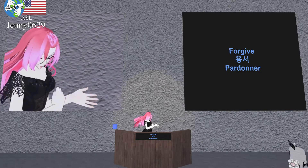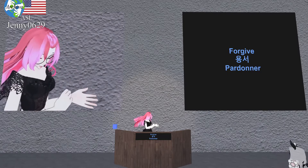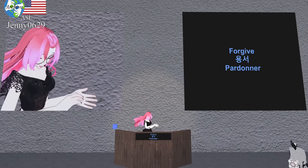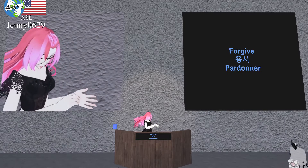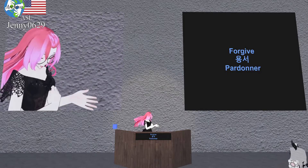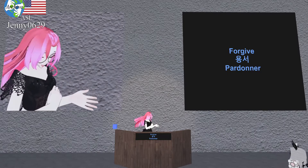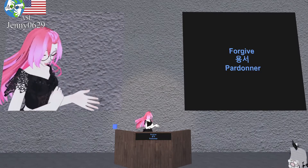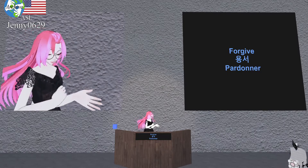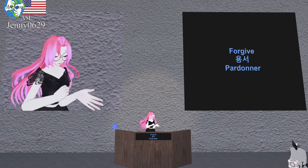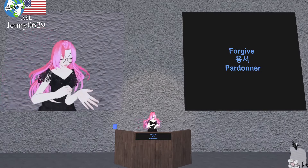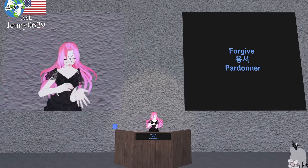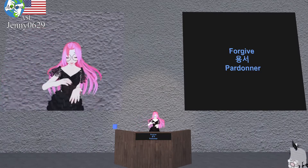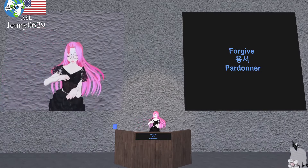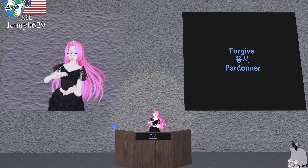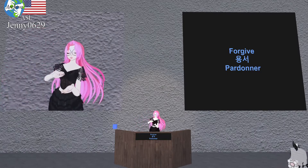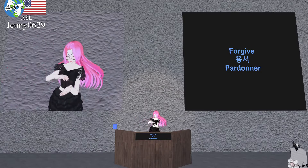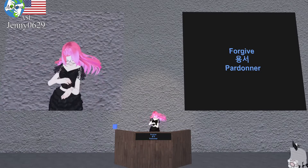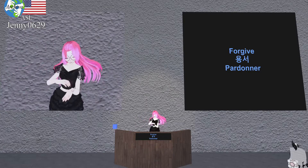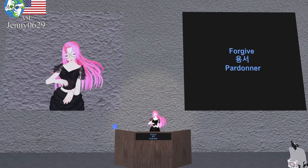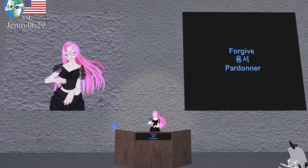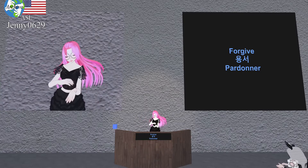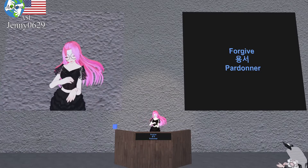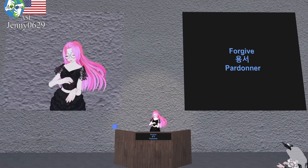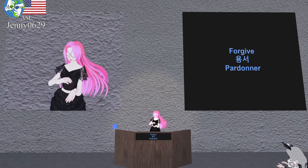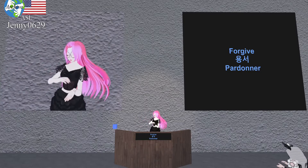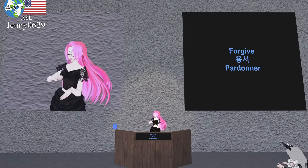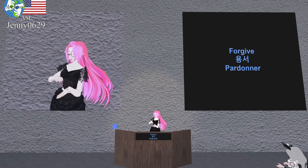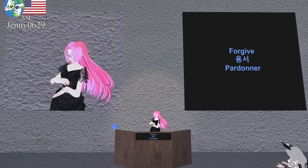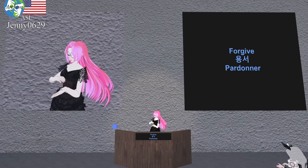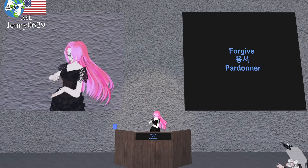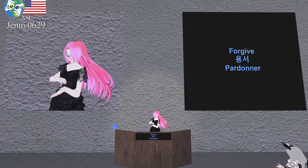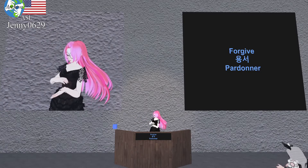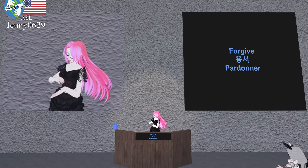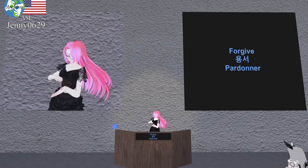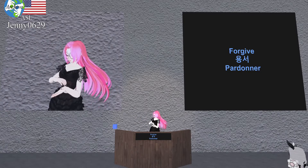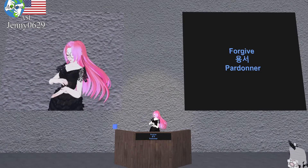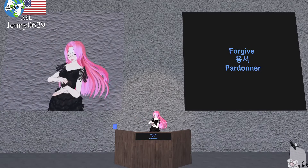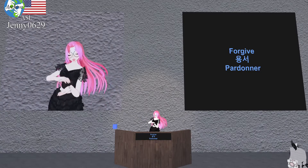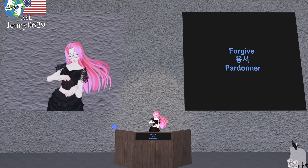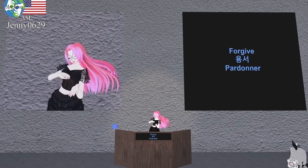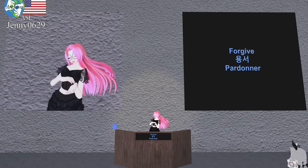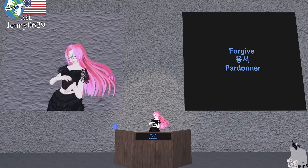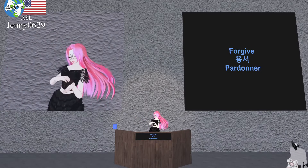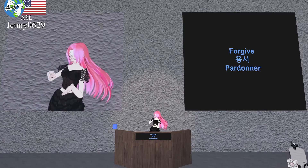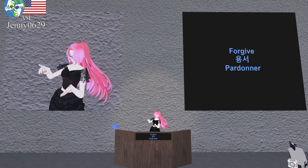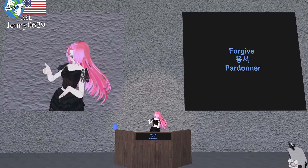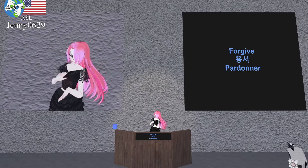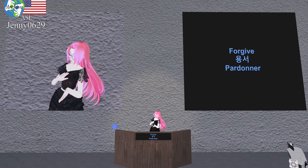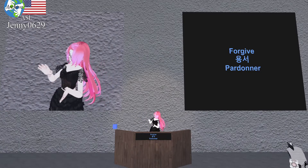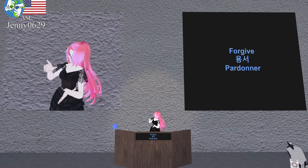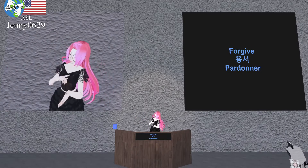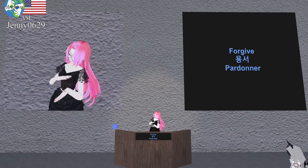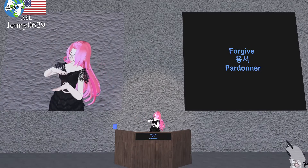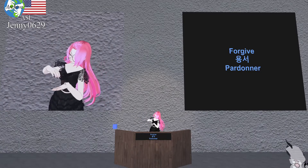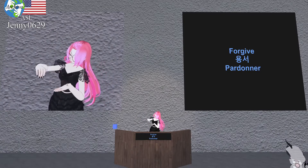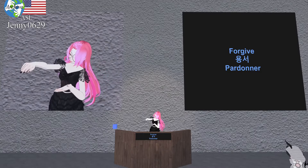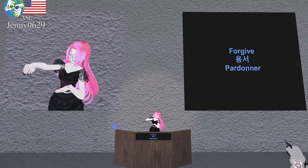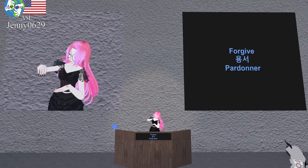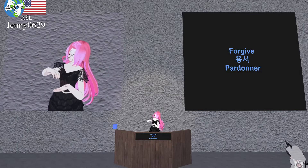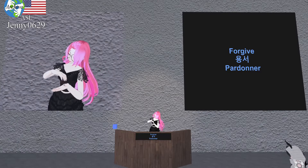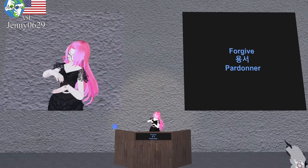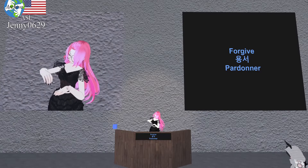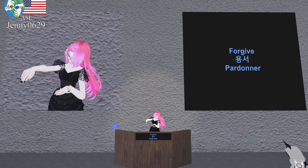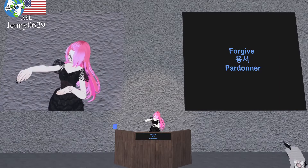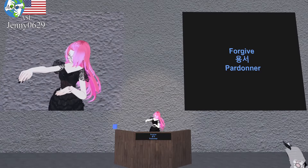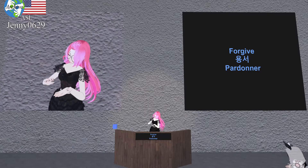lower palm, and you're going to bring it towards yourself. You're forgiven. I've always done it towards myself.